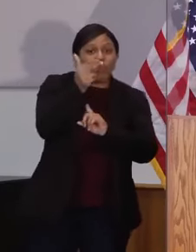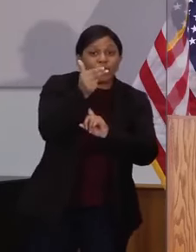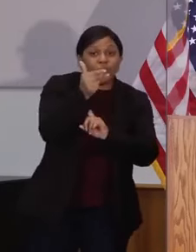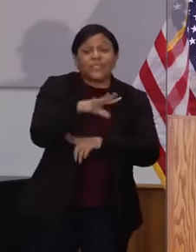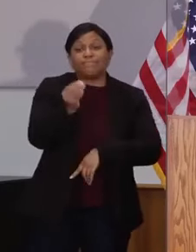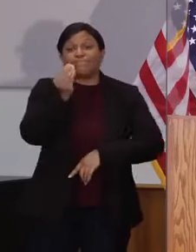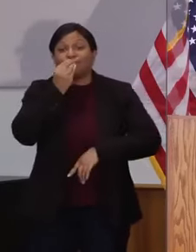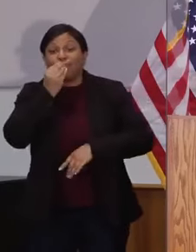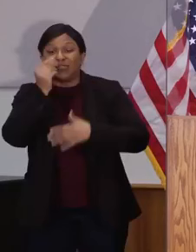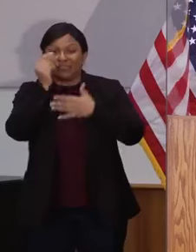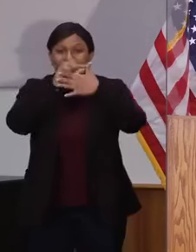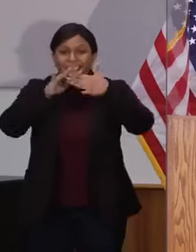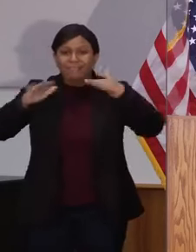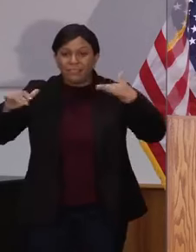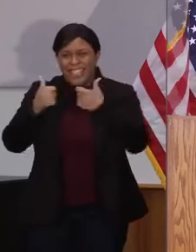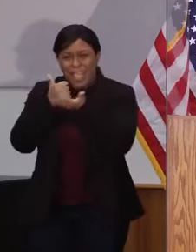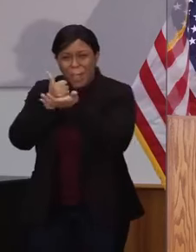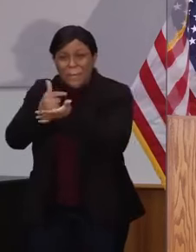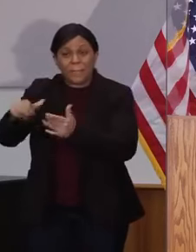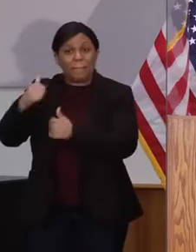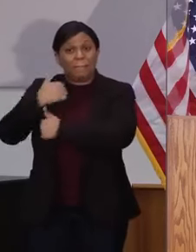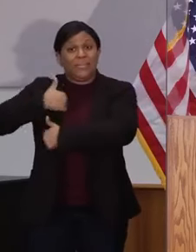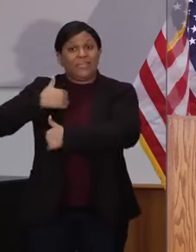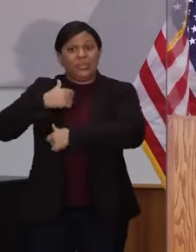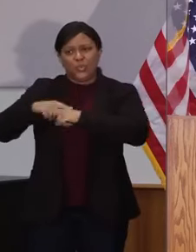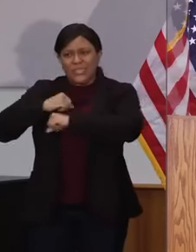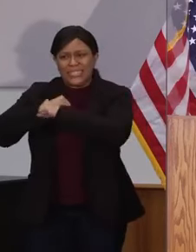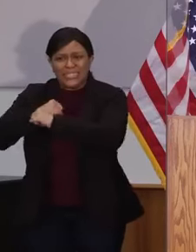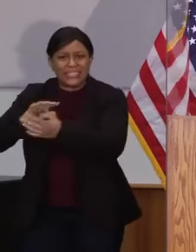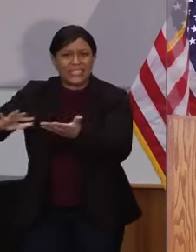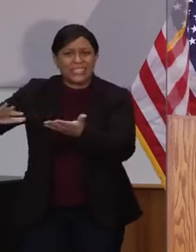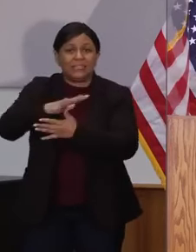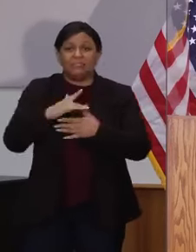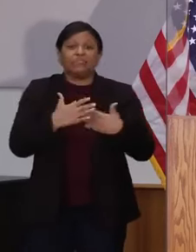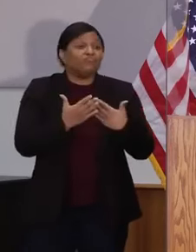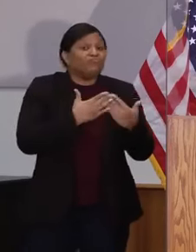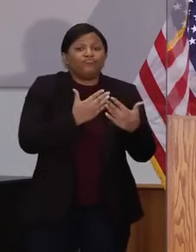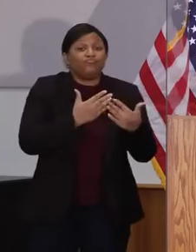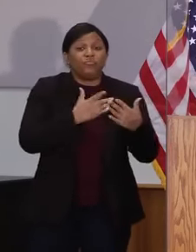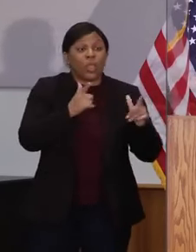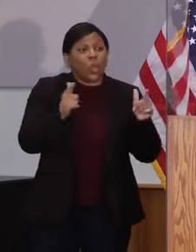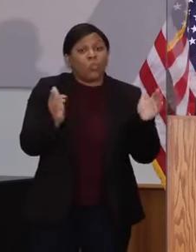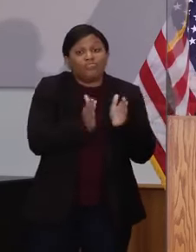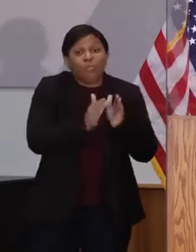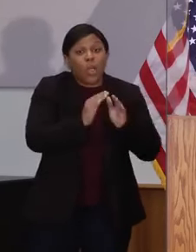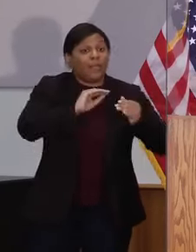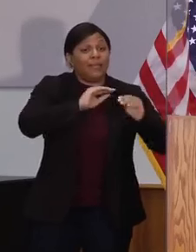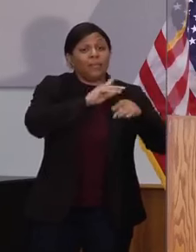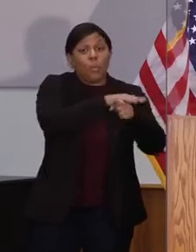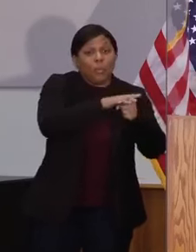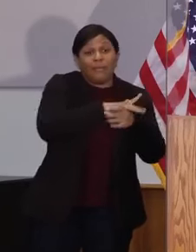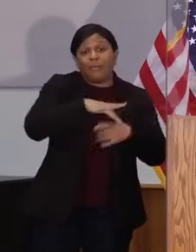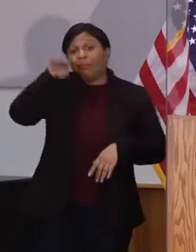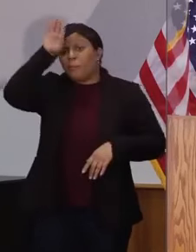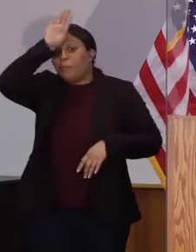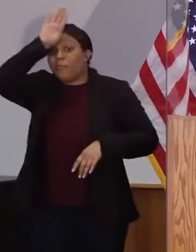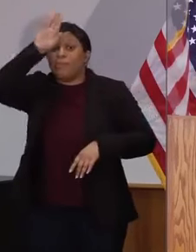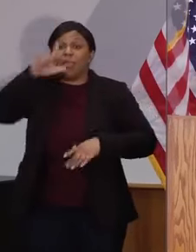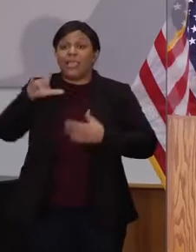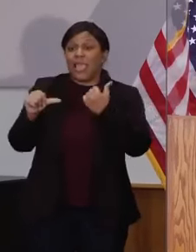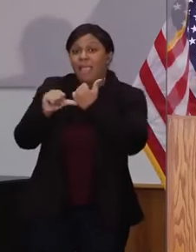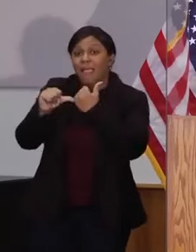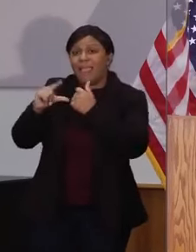agencies, whether it be a police force in a neighboring community, a sheriff's, a fire department, they're willing to come and help, but these are